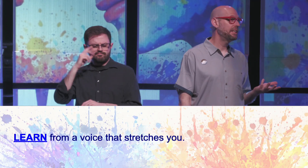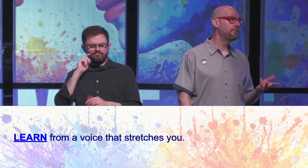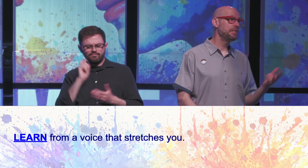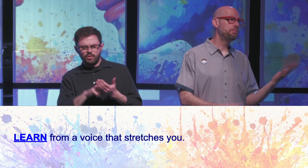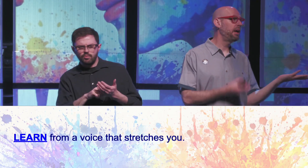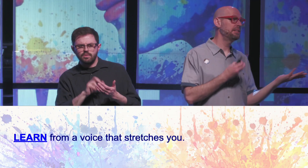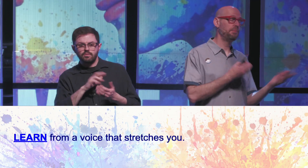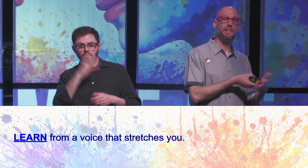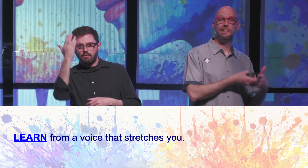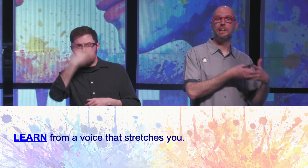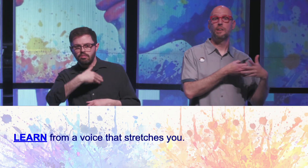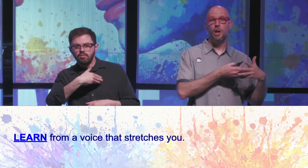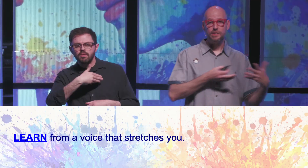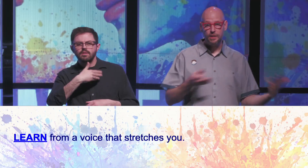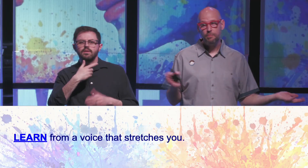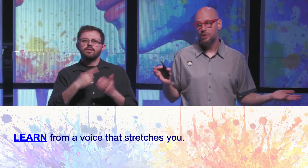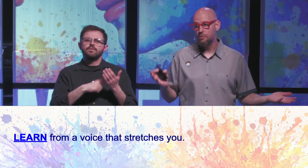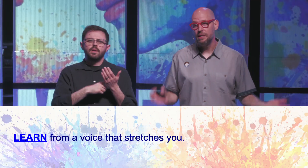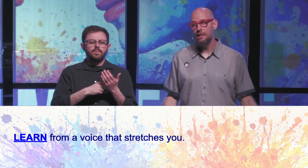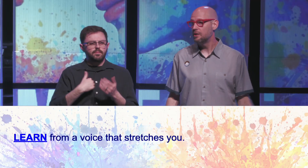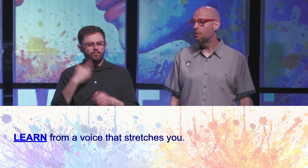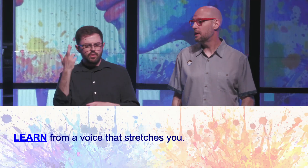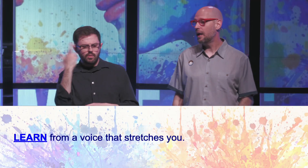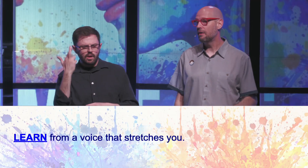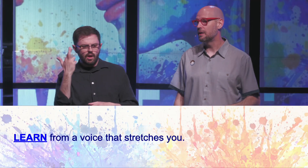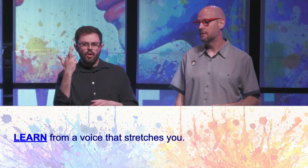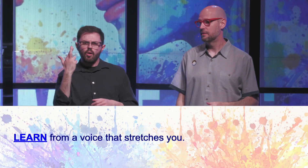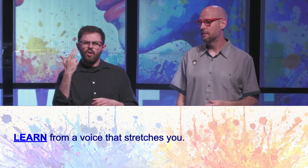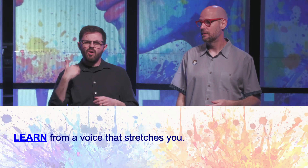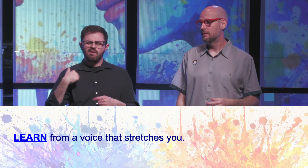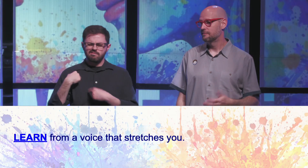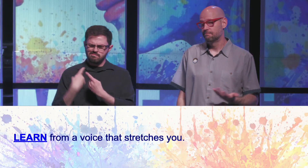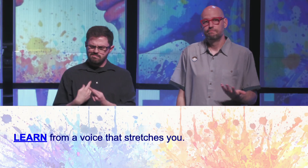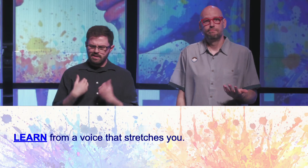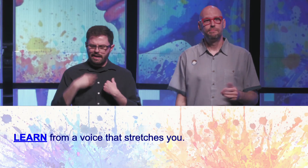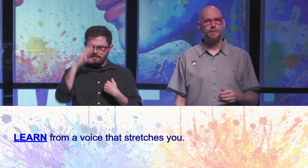we discover these blind spots like assumptions we didn't know we carried.